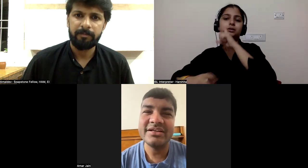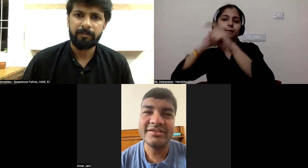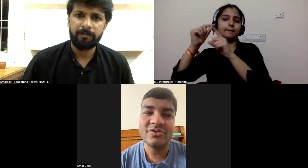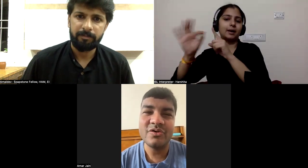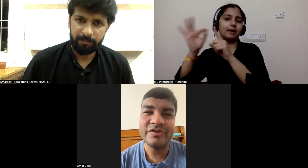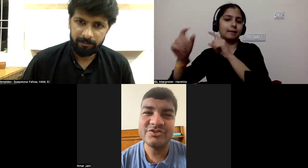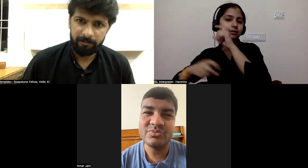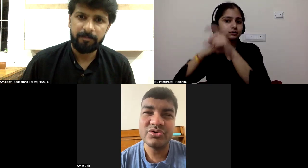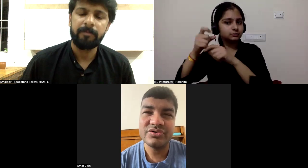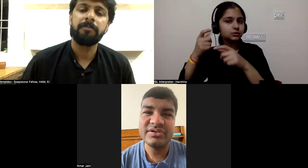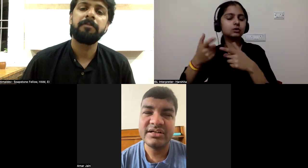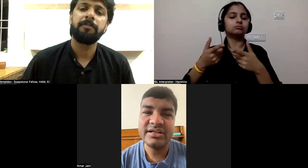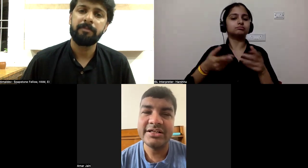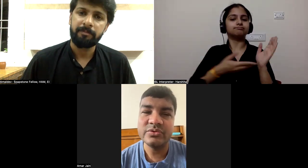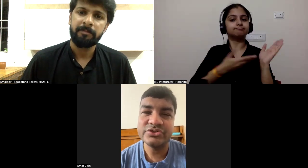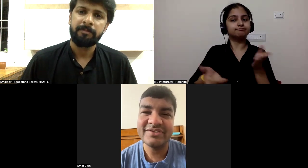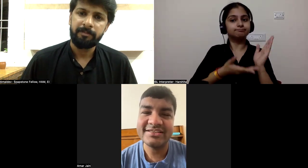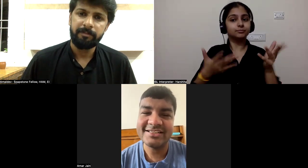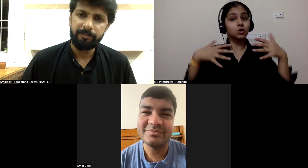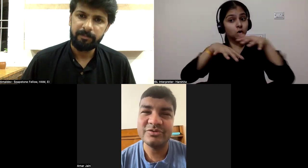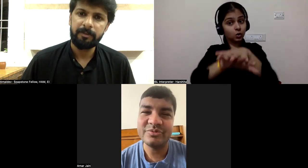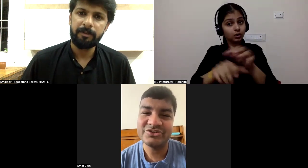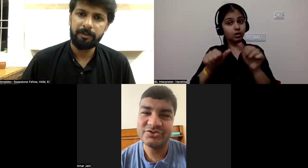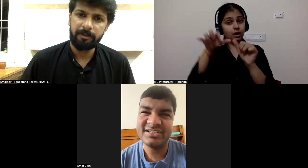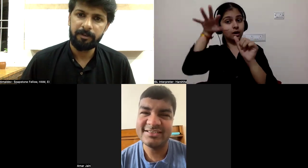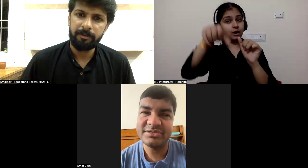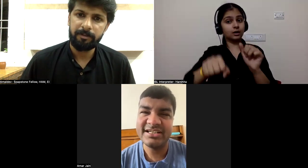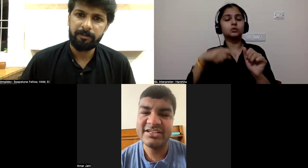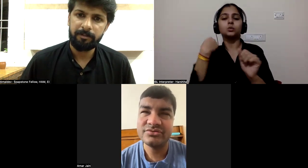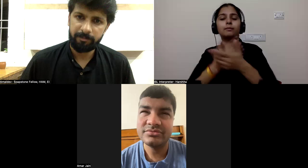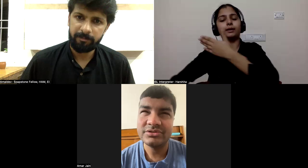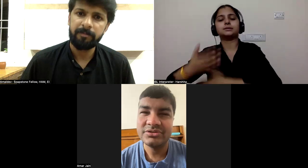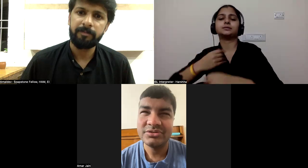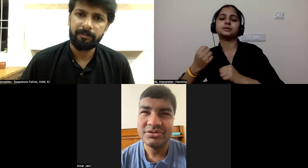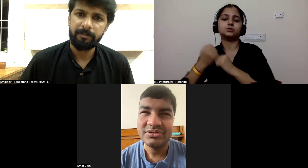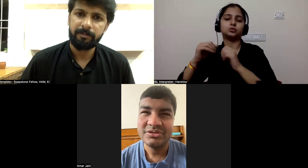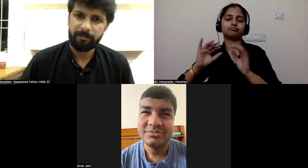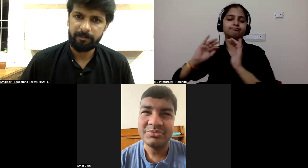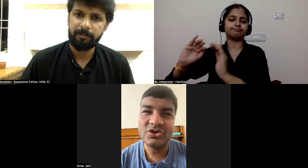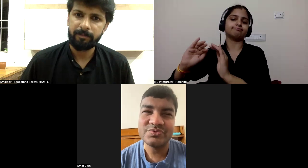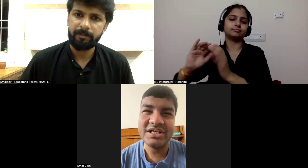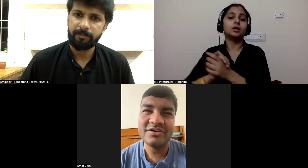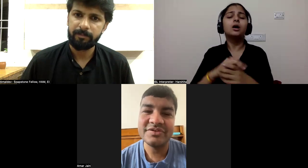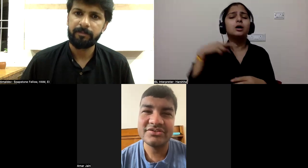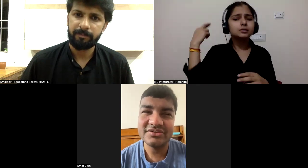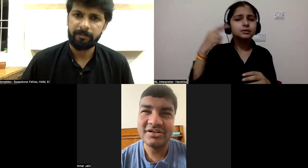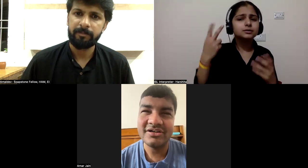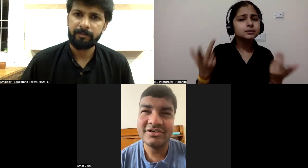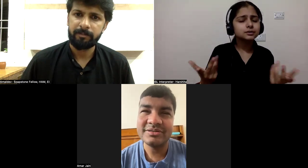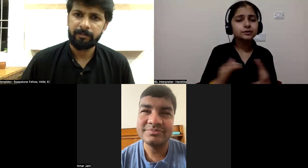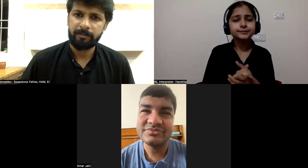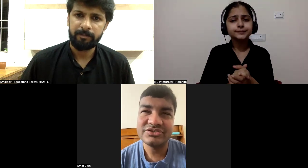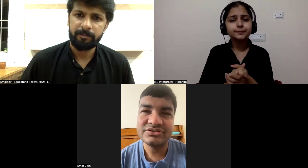to make their offerings more inclusive and accessible for persons with disabilities. Because we are with